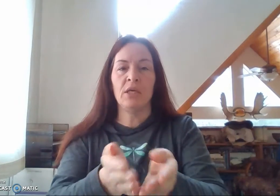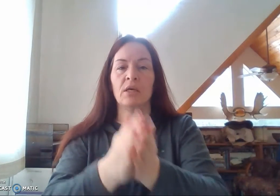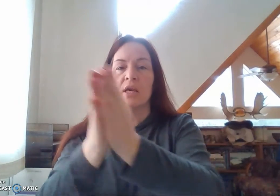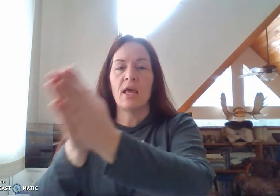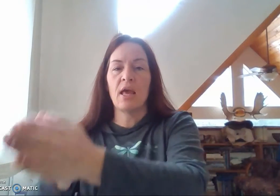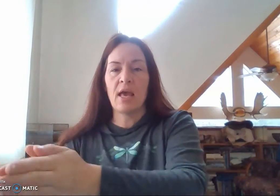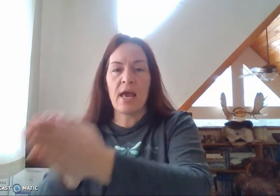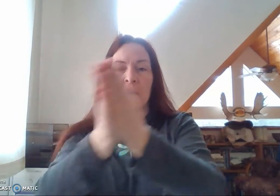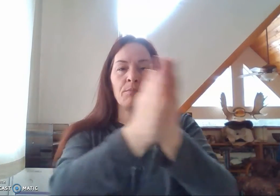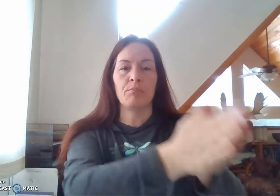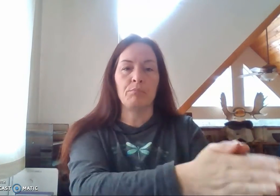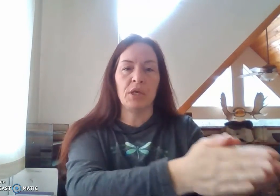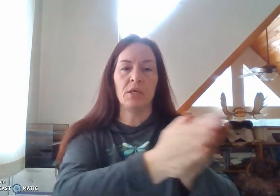Happy, happy.